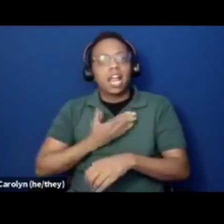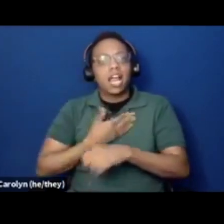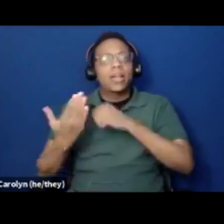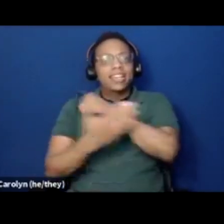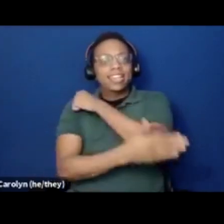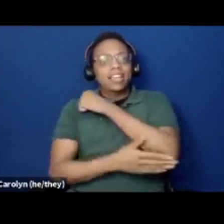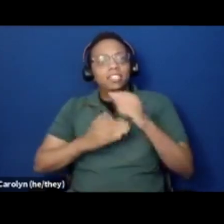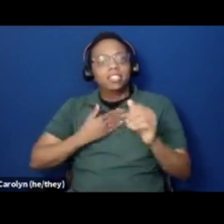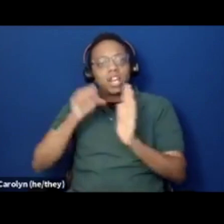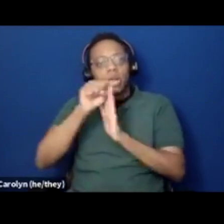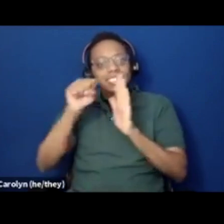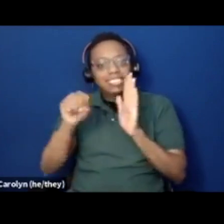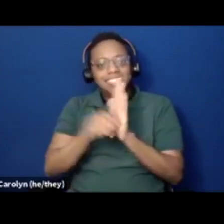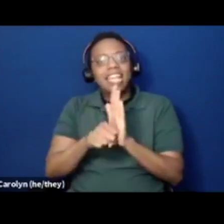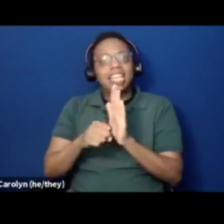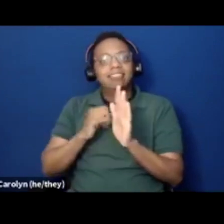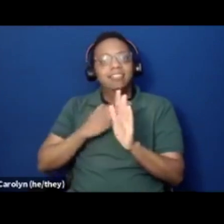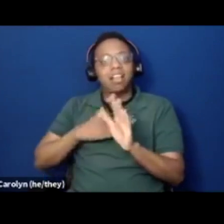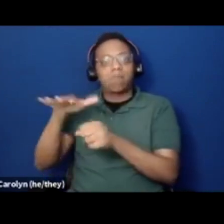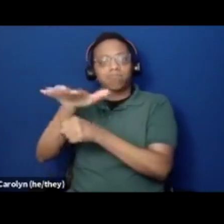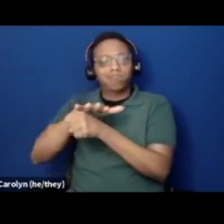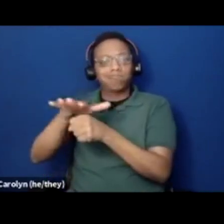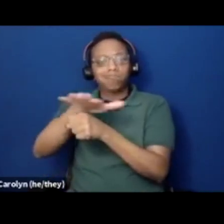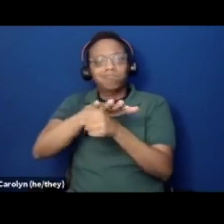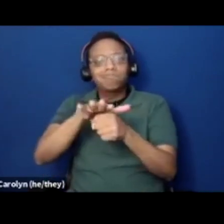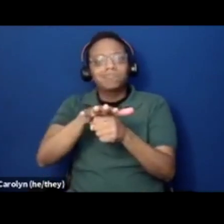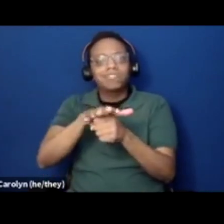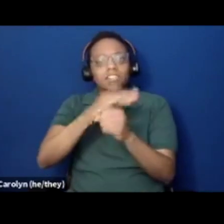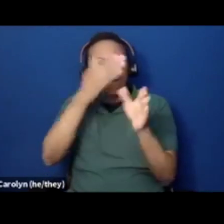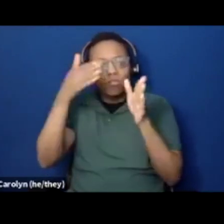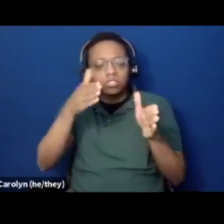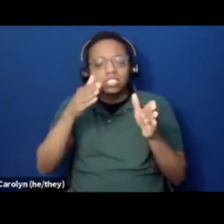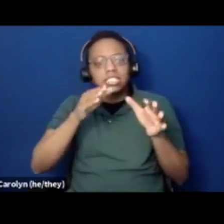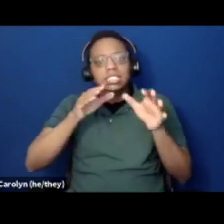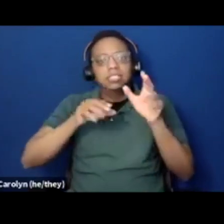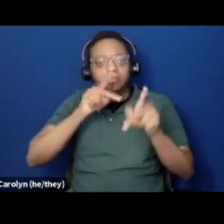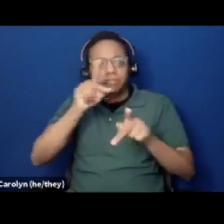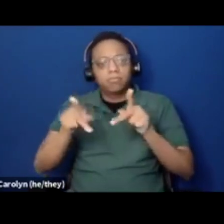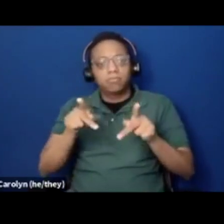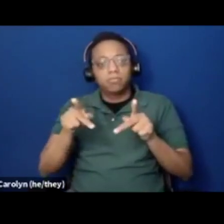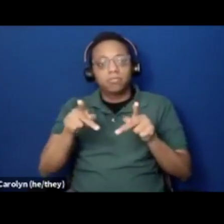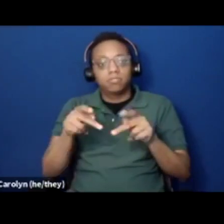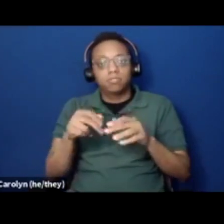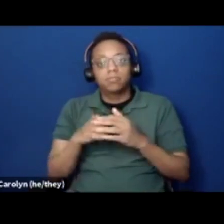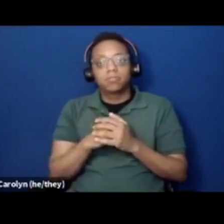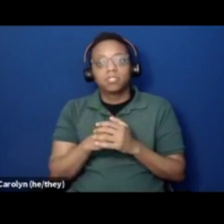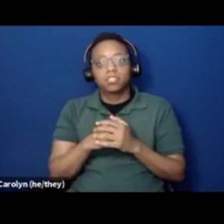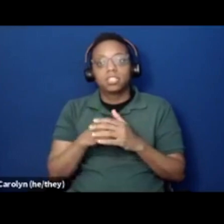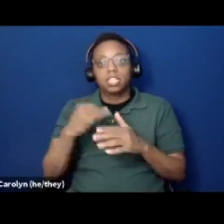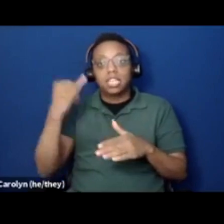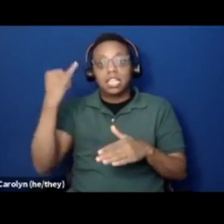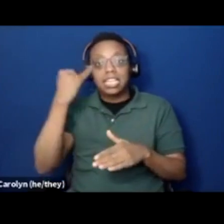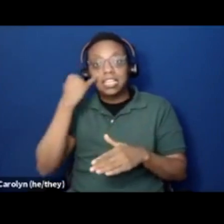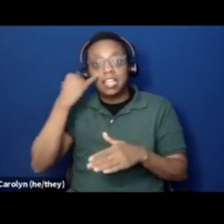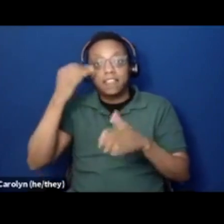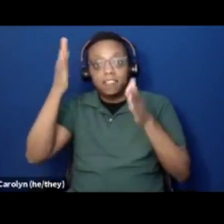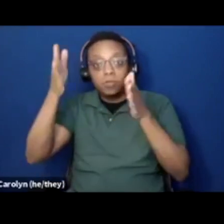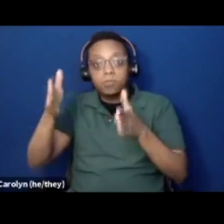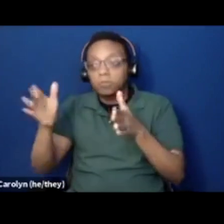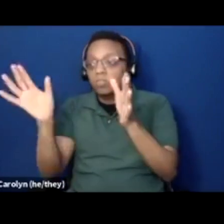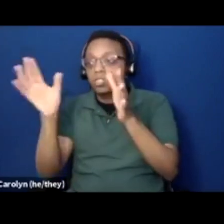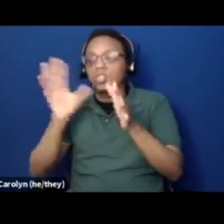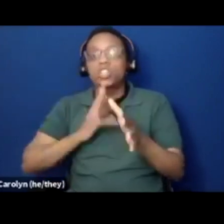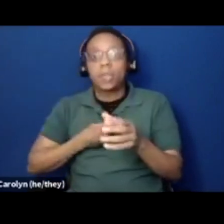our boroughs, wherever you are, paying attention to these people. And if they are not mentioning trans people, if they're not